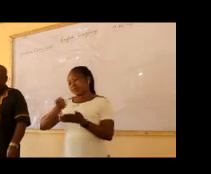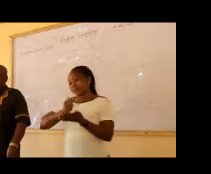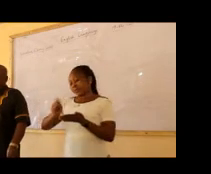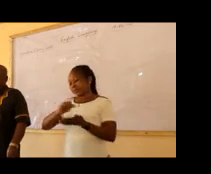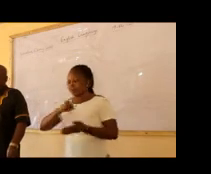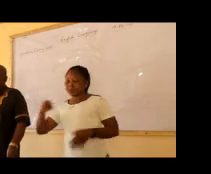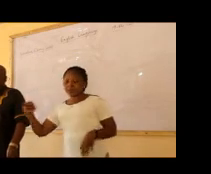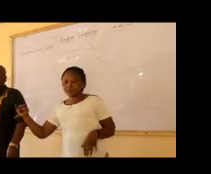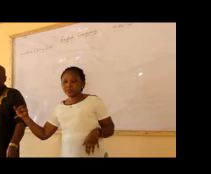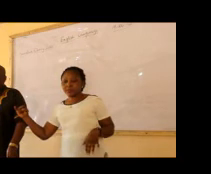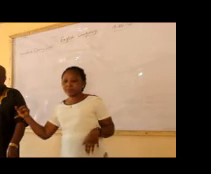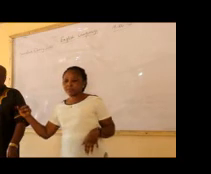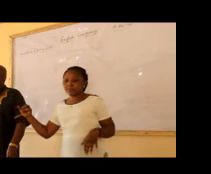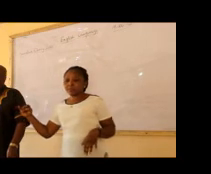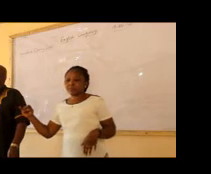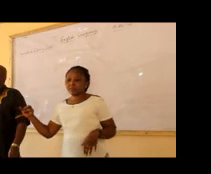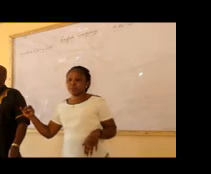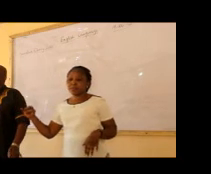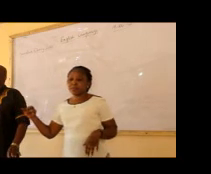essay,